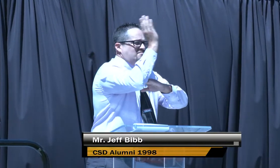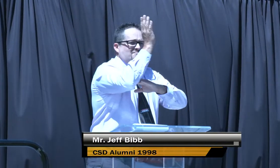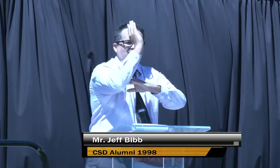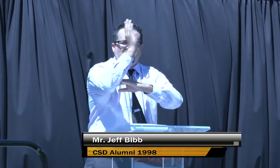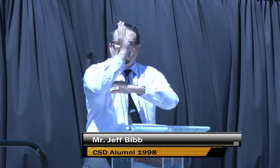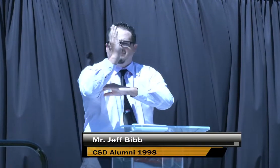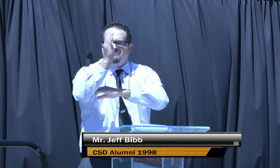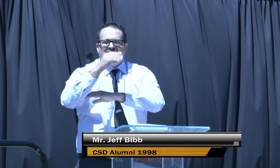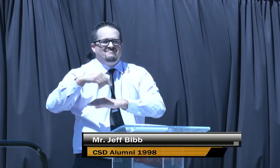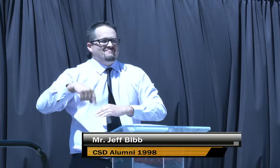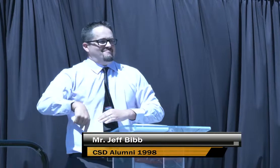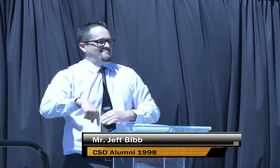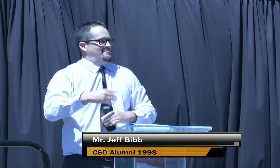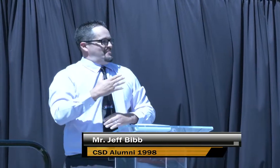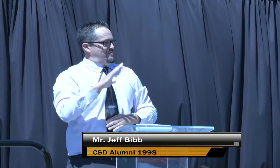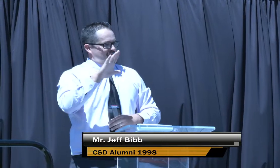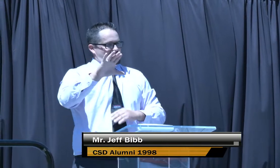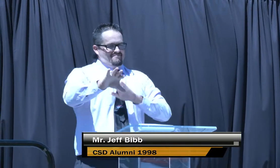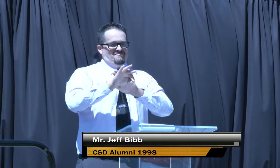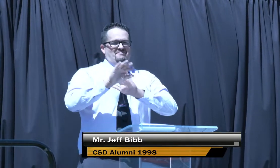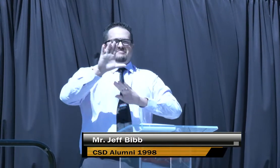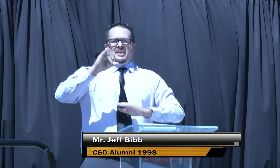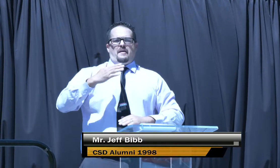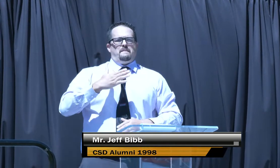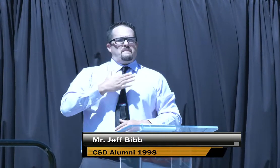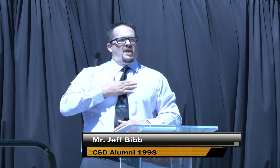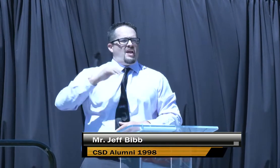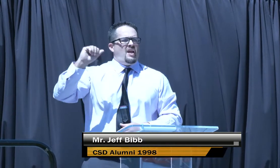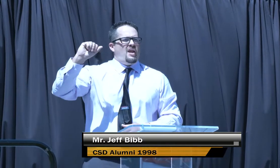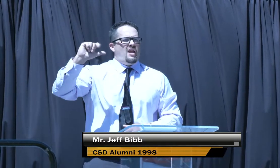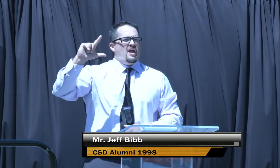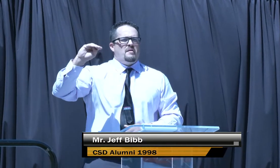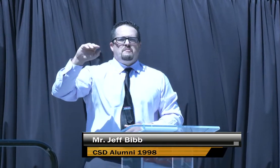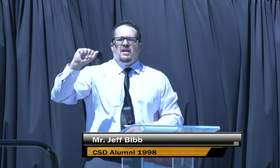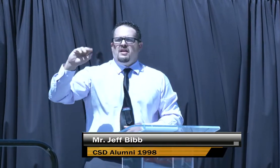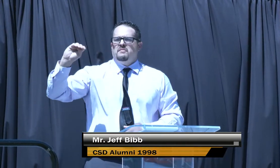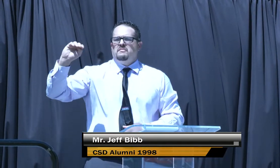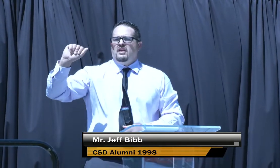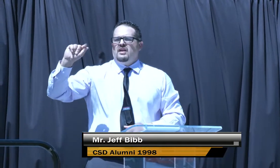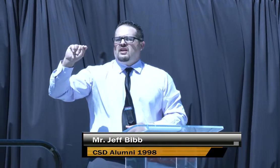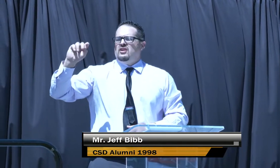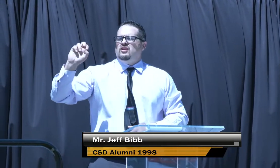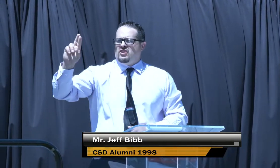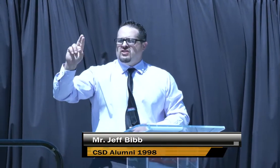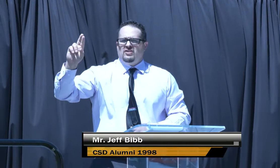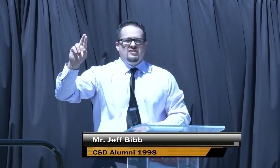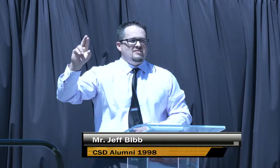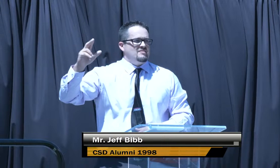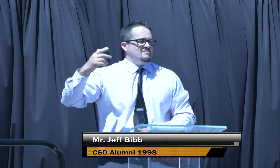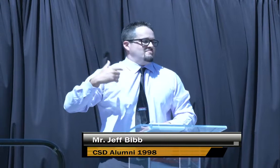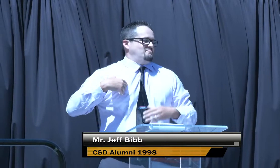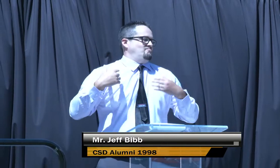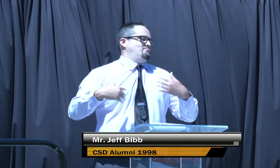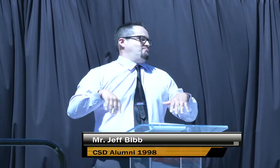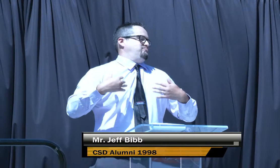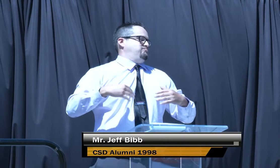I am honored to be invited to give a speech by my alma mater, the California School for the Deaf,